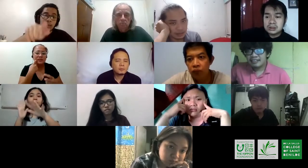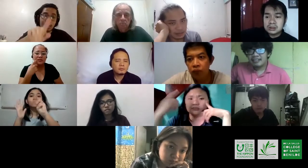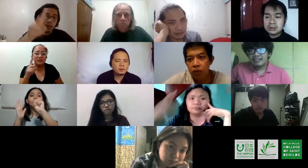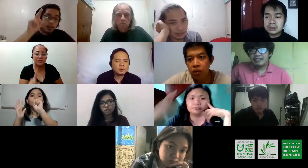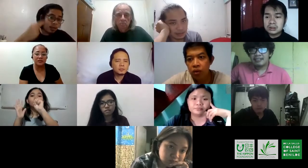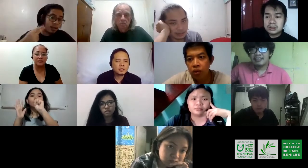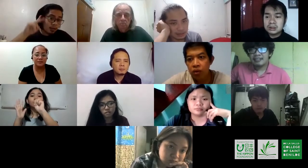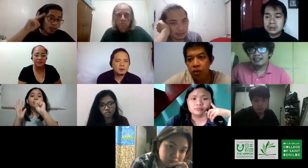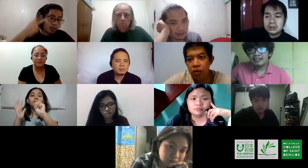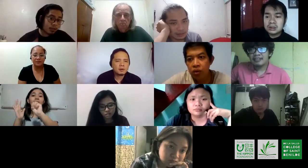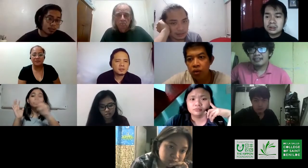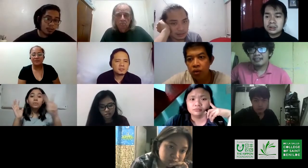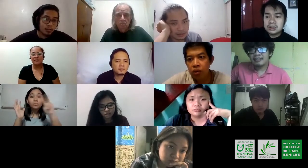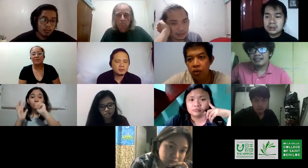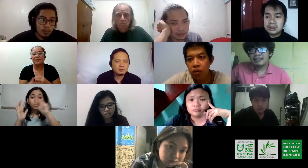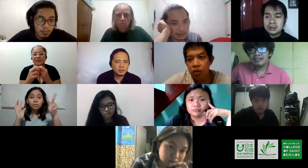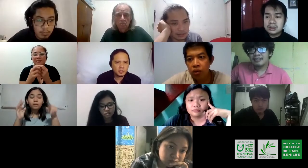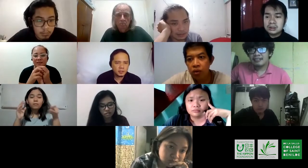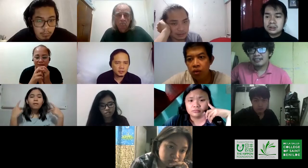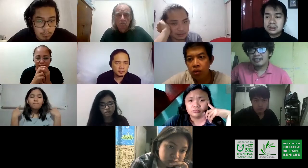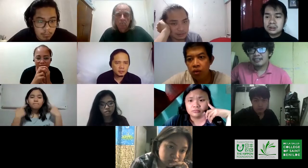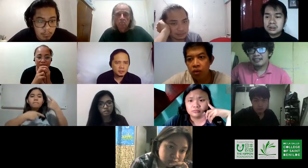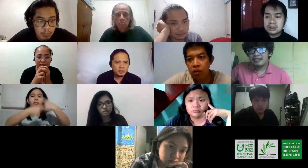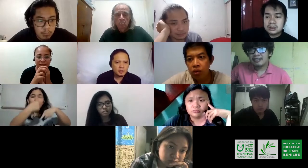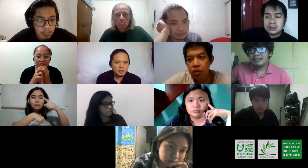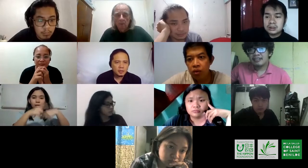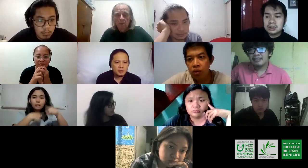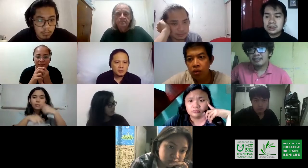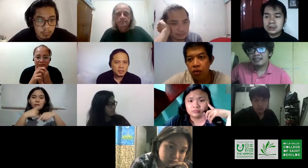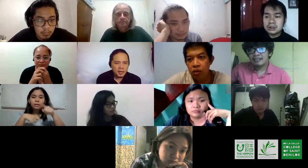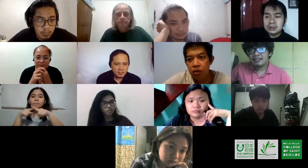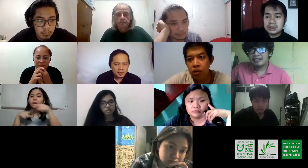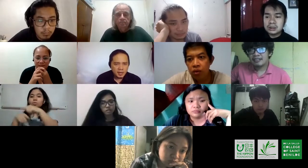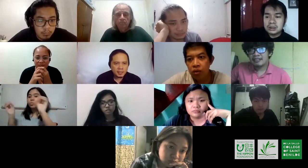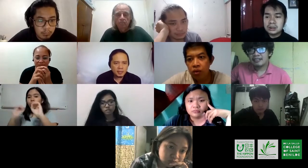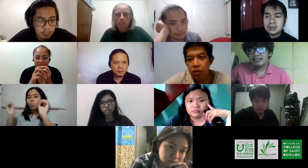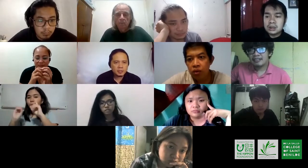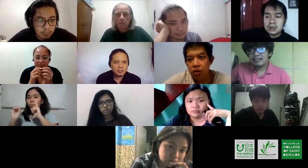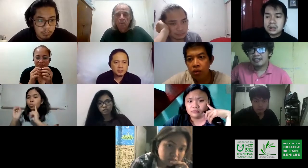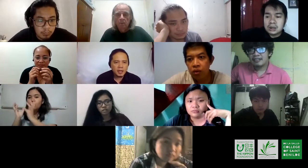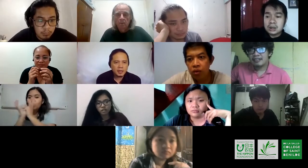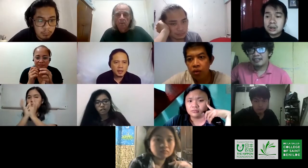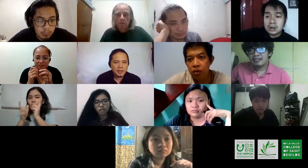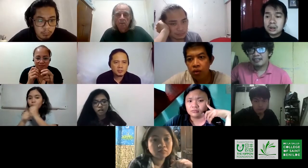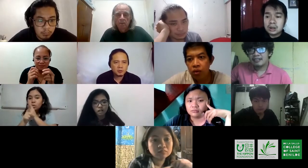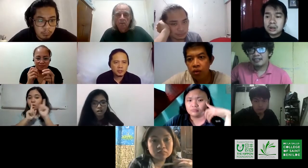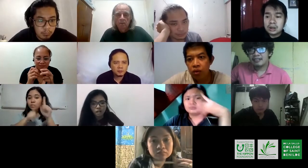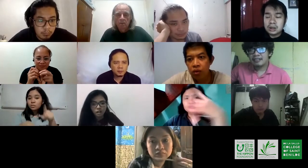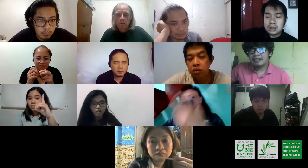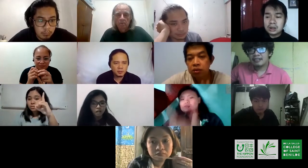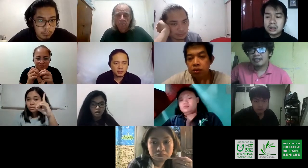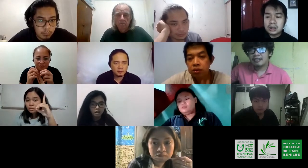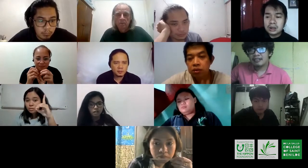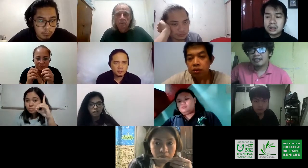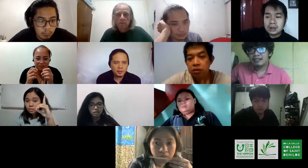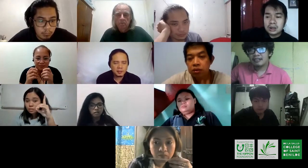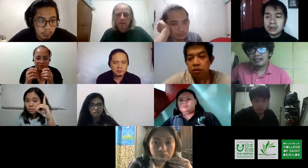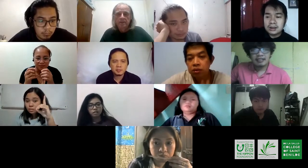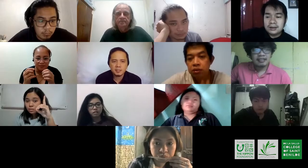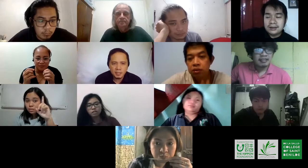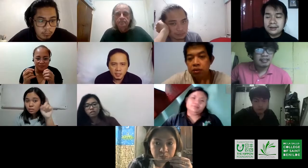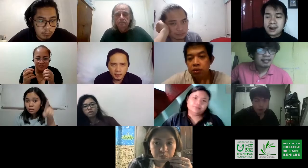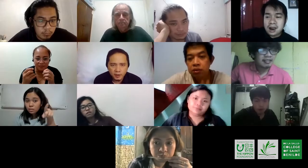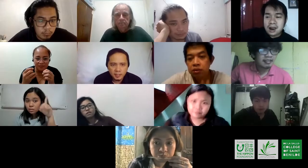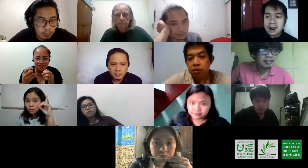So before we were talking about Martha's Vineyard. Yeah. It has a sign language and it has no deaf community. So the answer